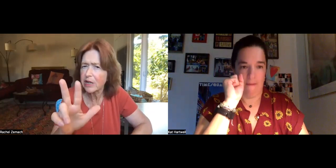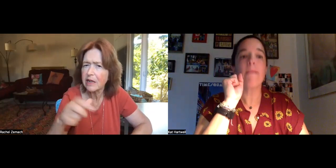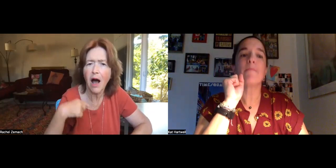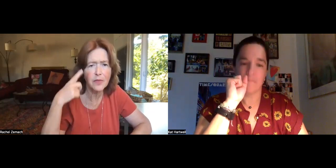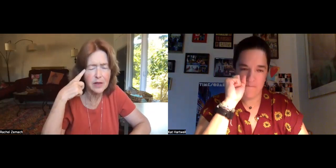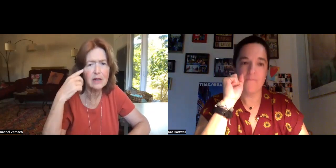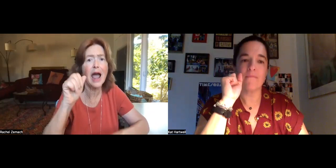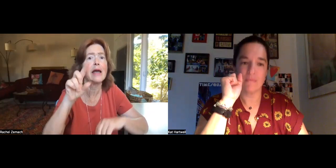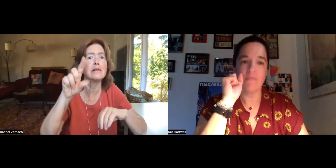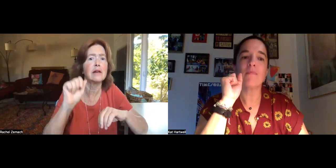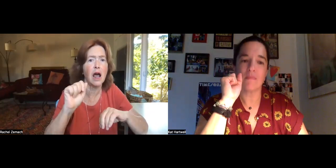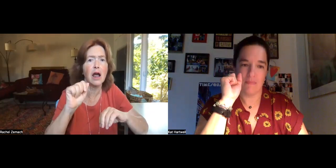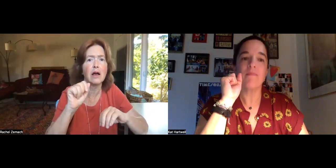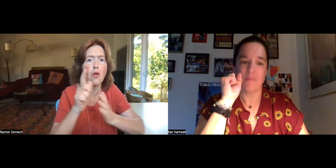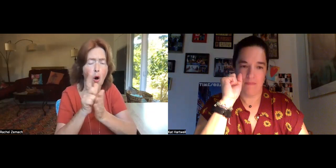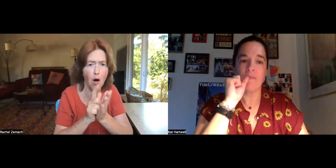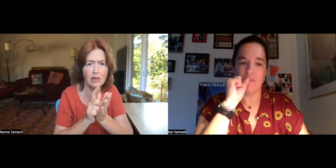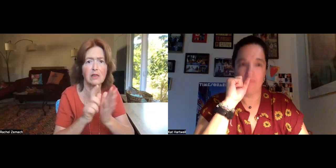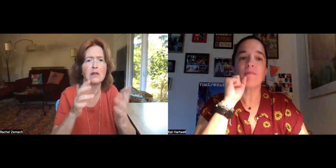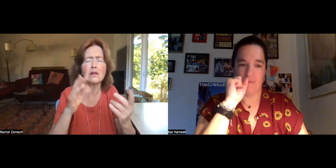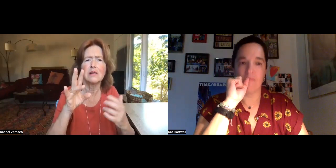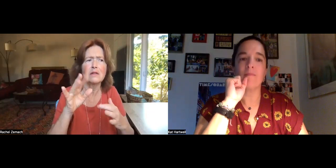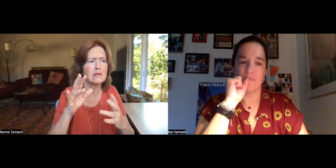1973. I think ADA don't.